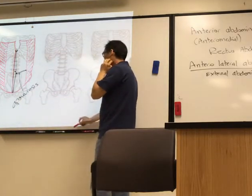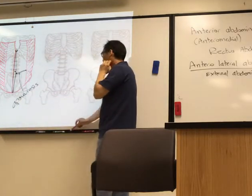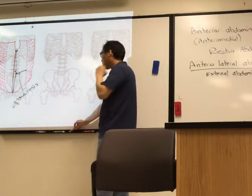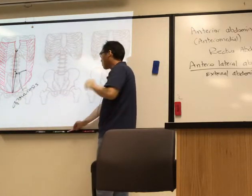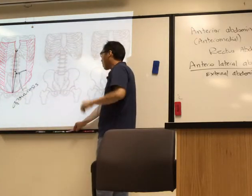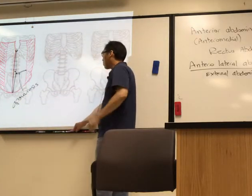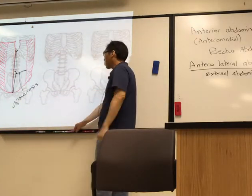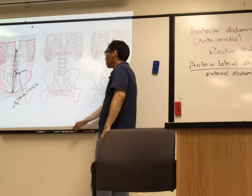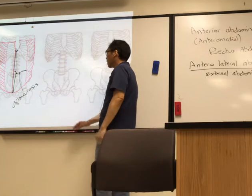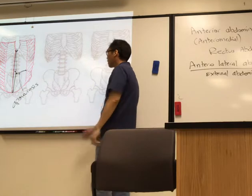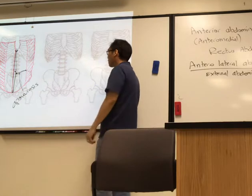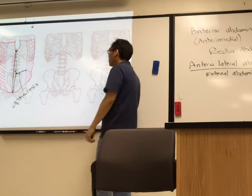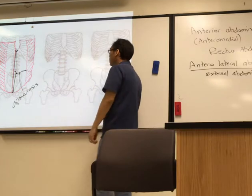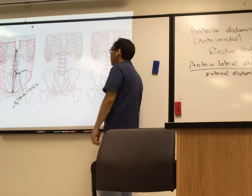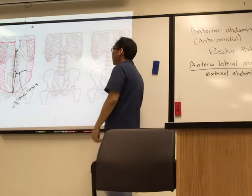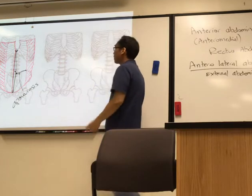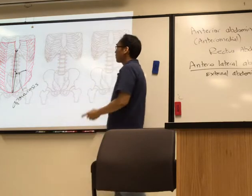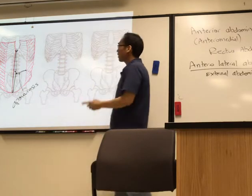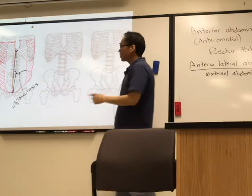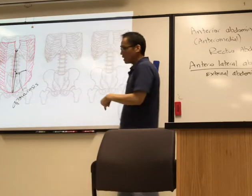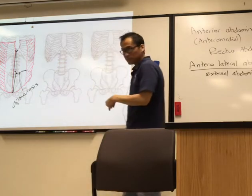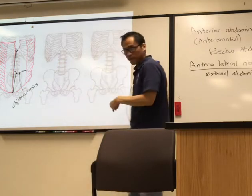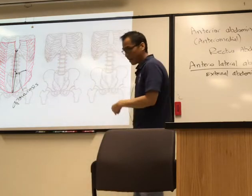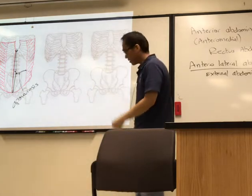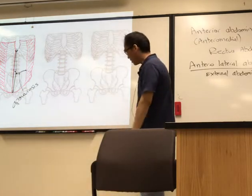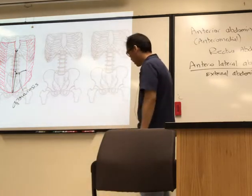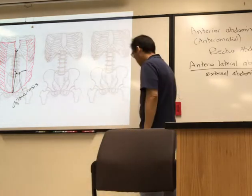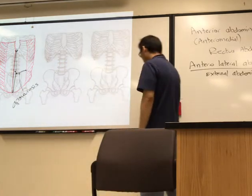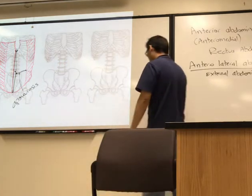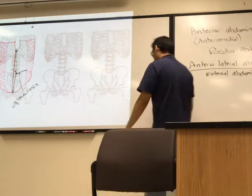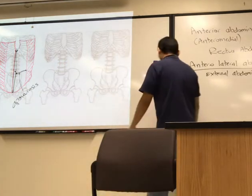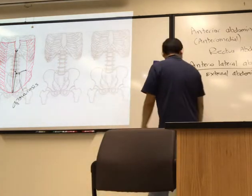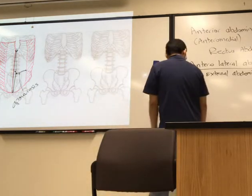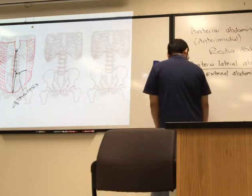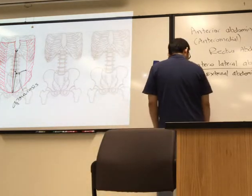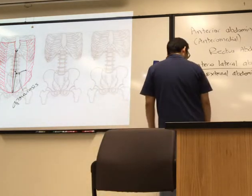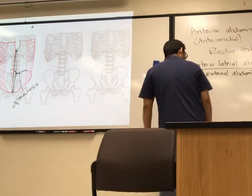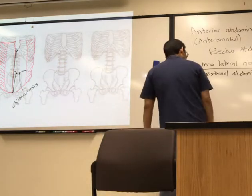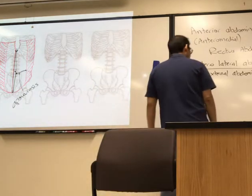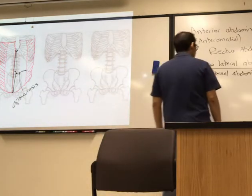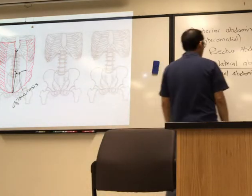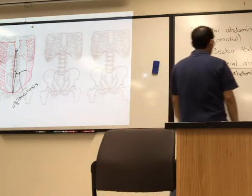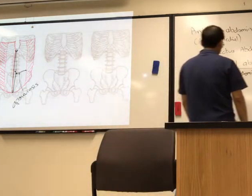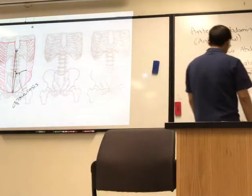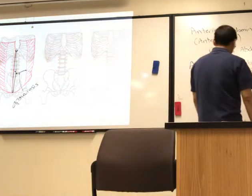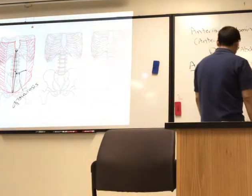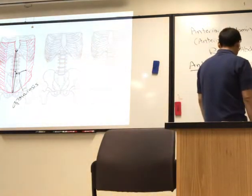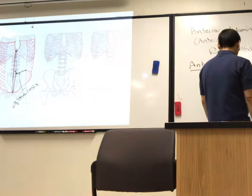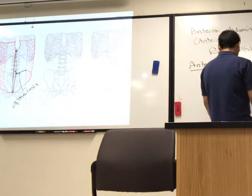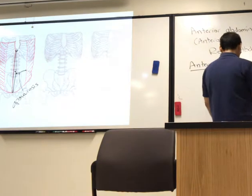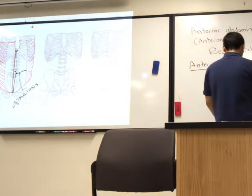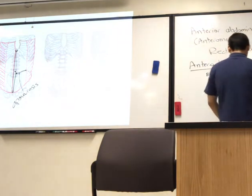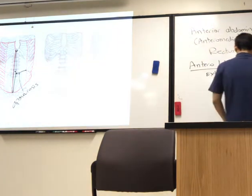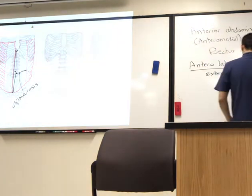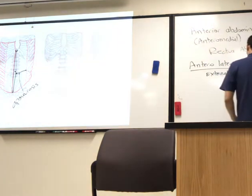Okay, that's the external abdominal oblique. And then the layer deep to that is the internal abdominal oblique.